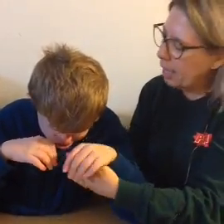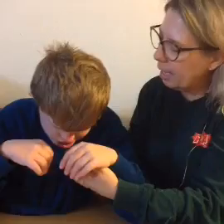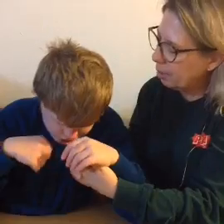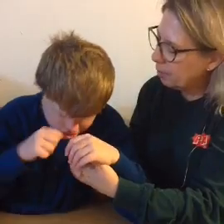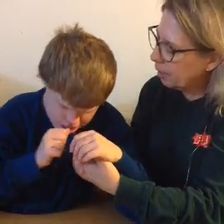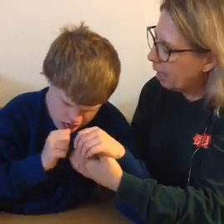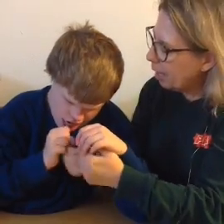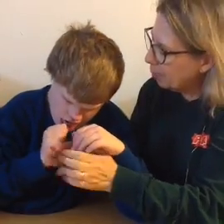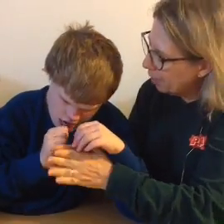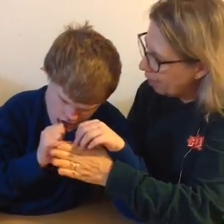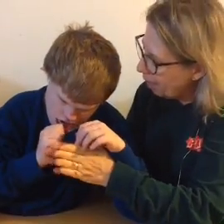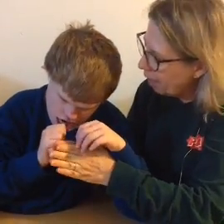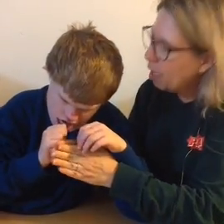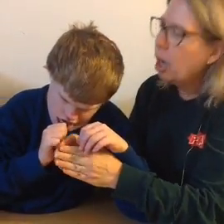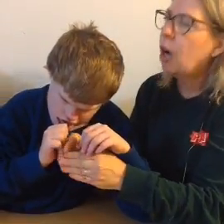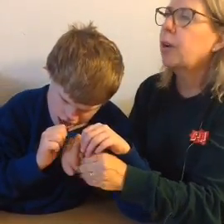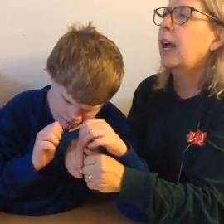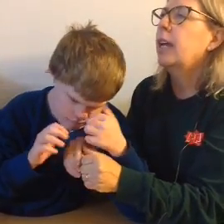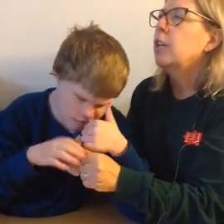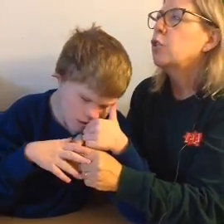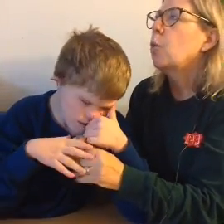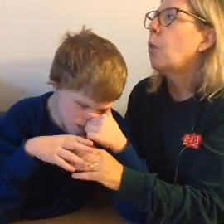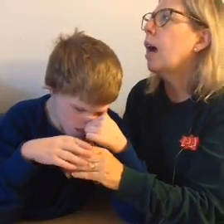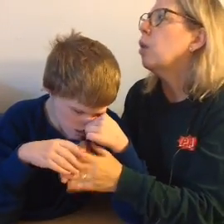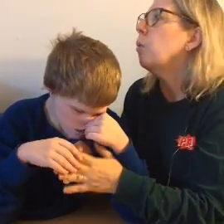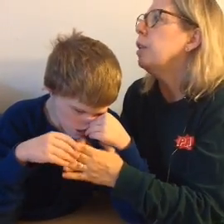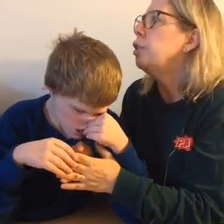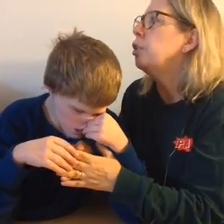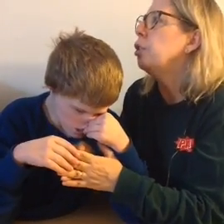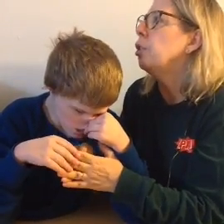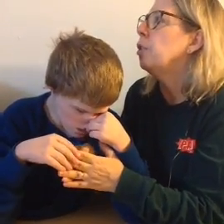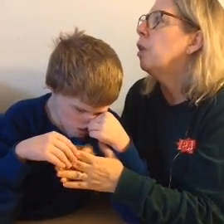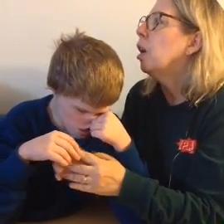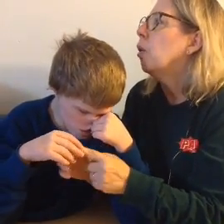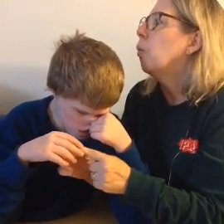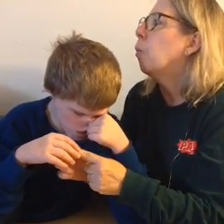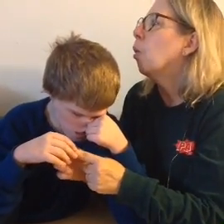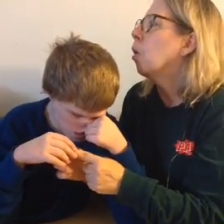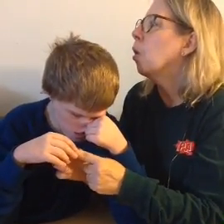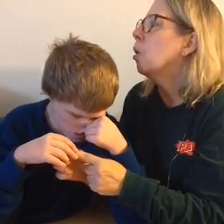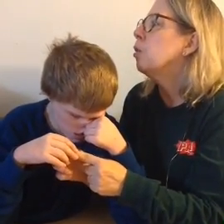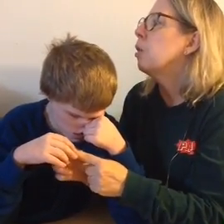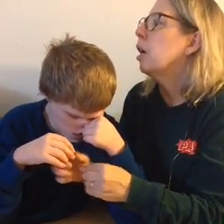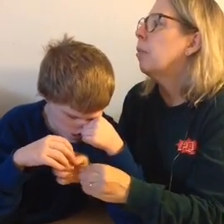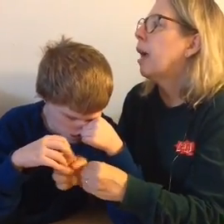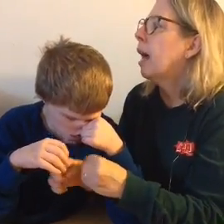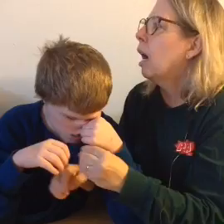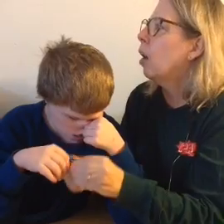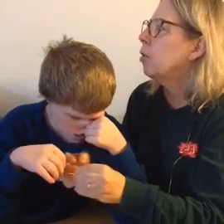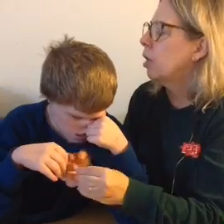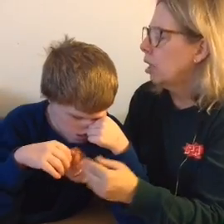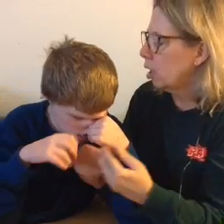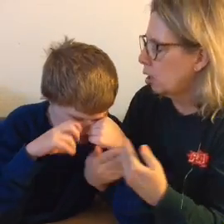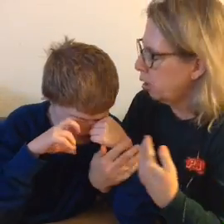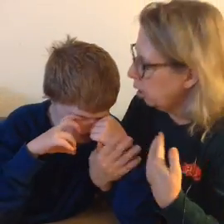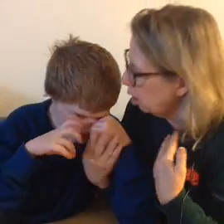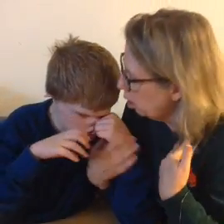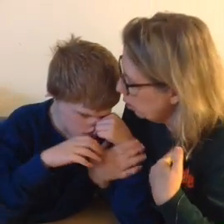Game, game, yay. Okay, so why don't we do words about